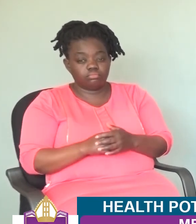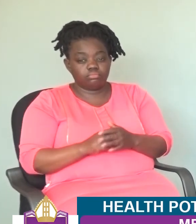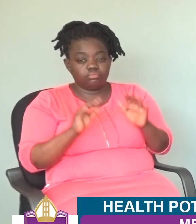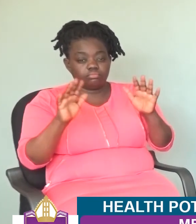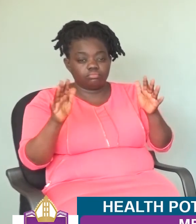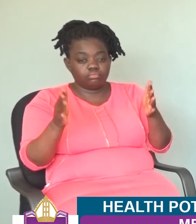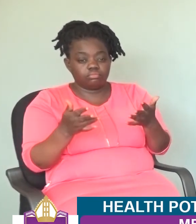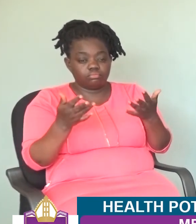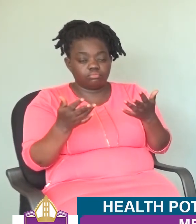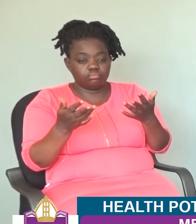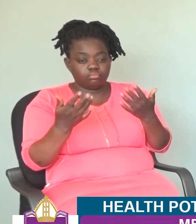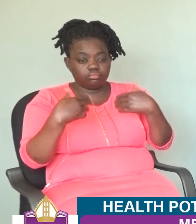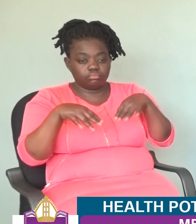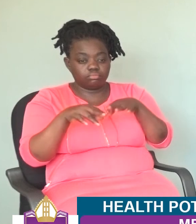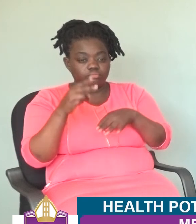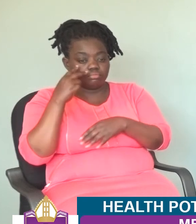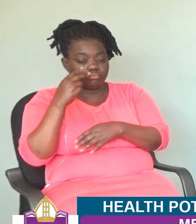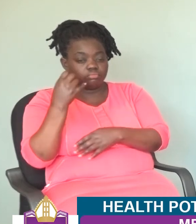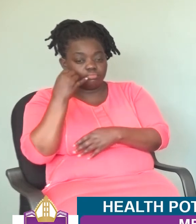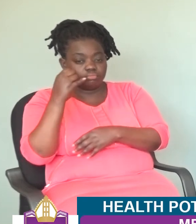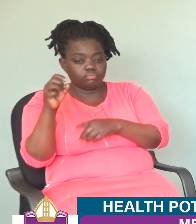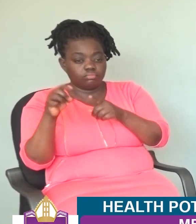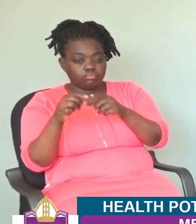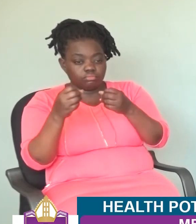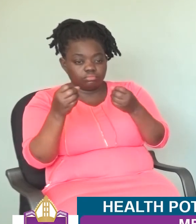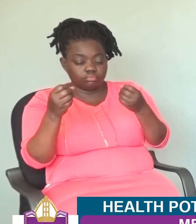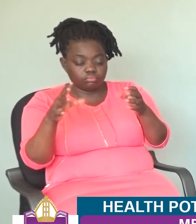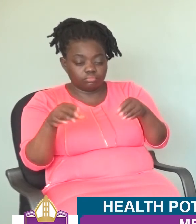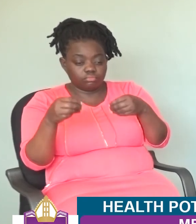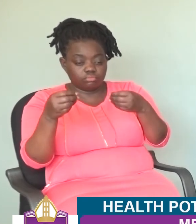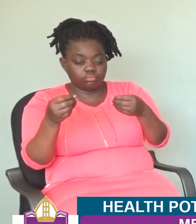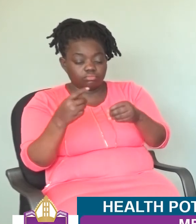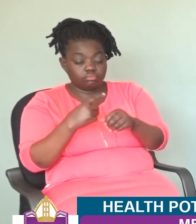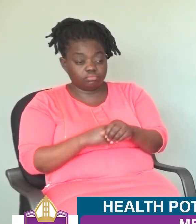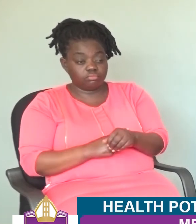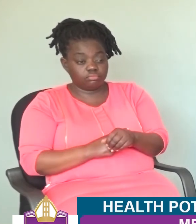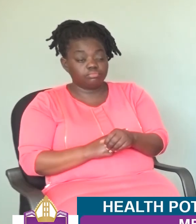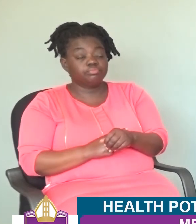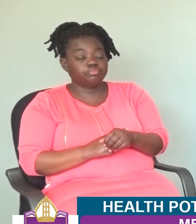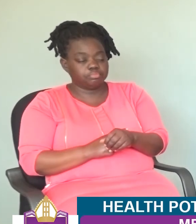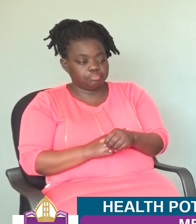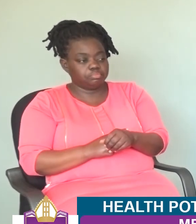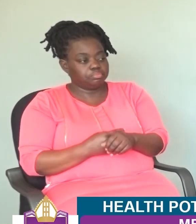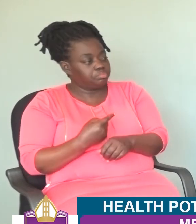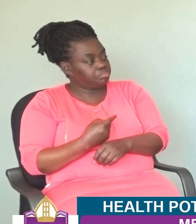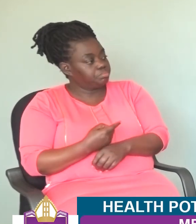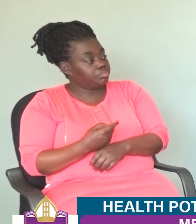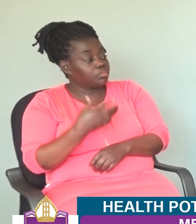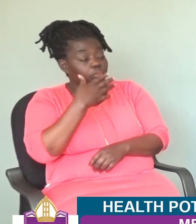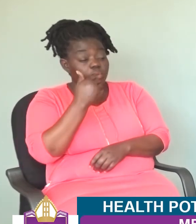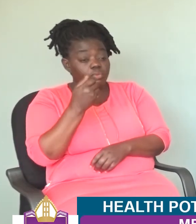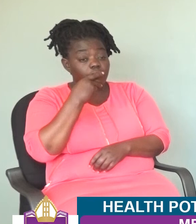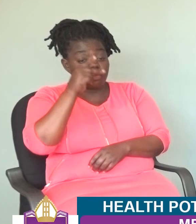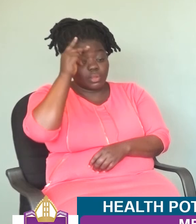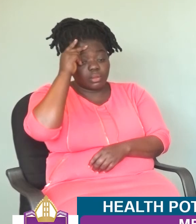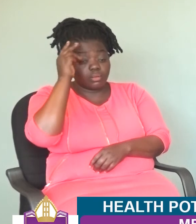important vision is and how much they should give it time. Well, at least it is best for the parents to know that